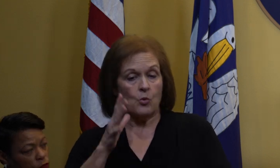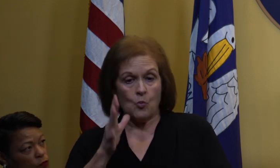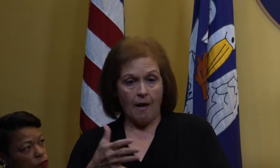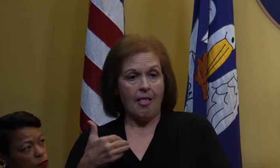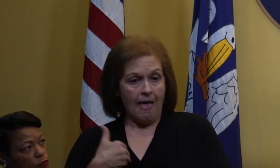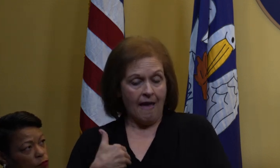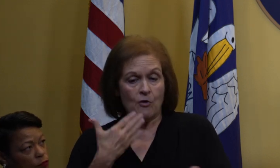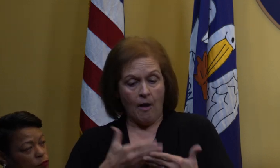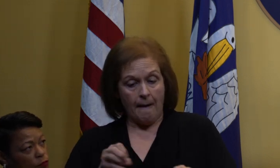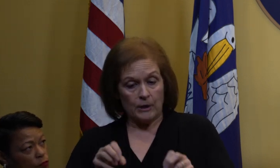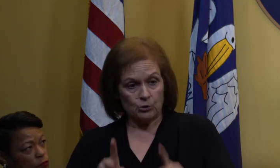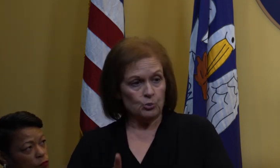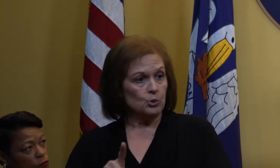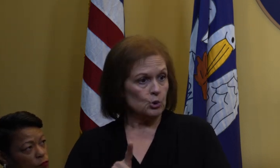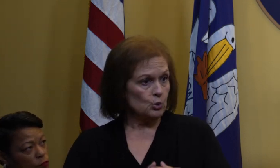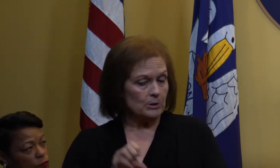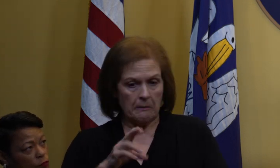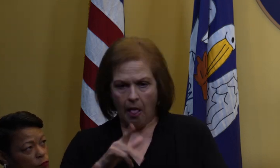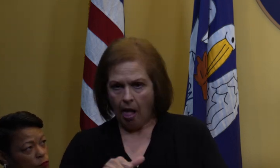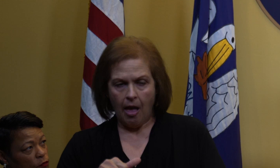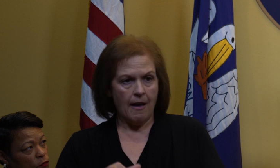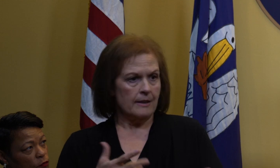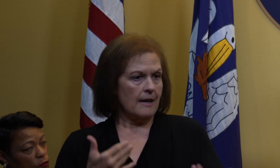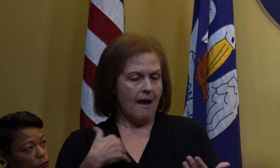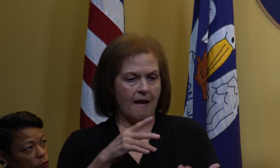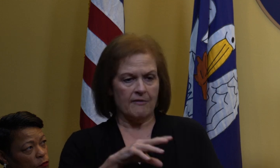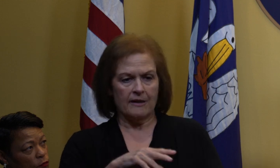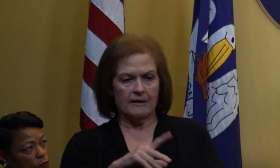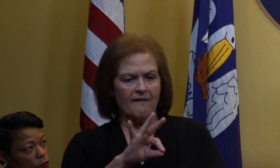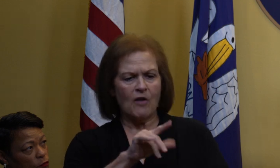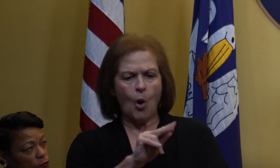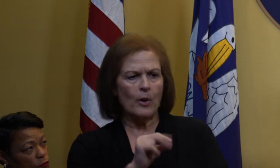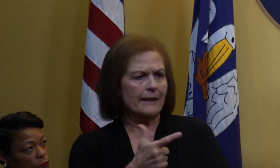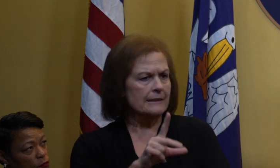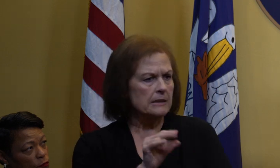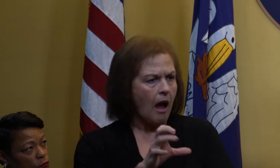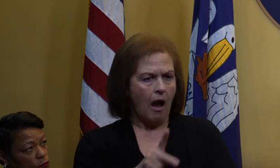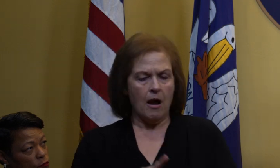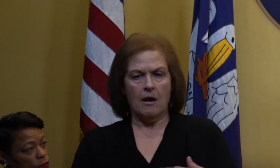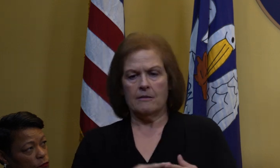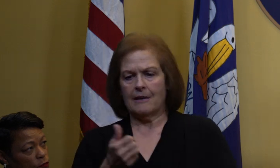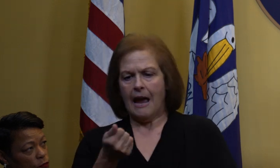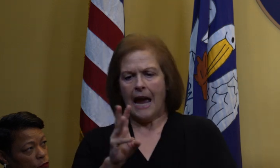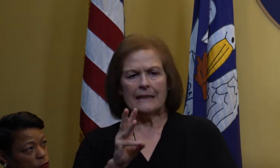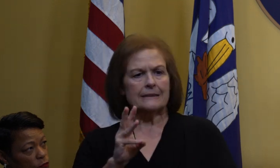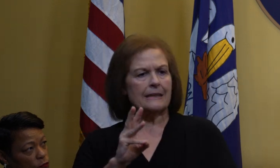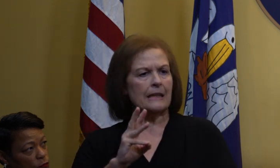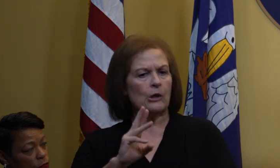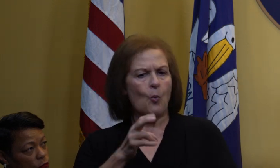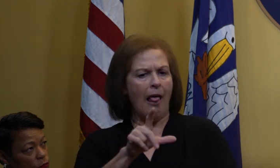delivery opportunities as well. It's got multiple floating loading docks. It's got you can drive an 18-wheeler into this